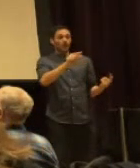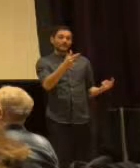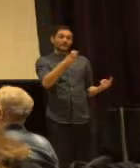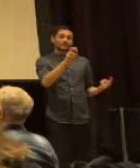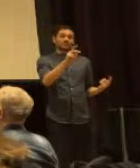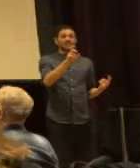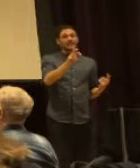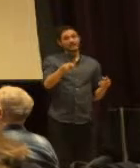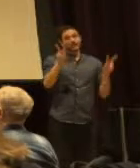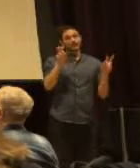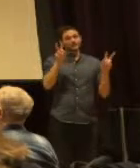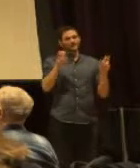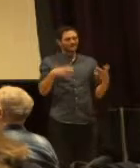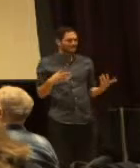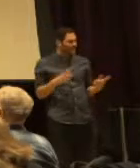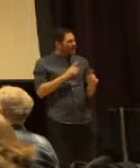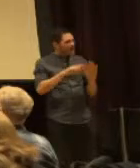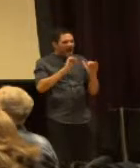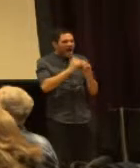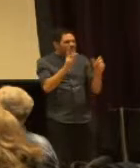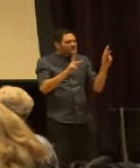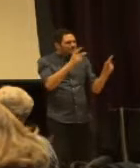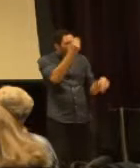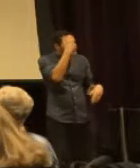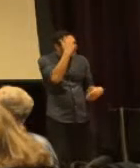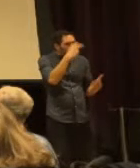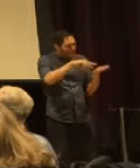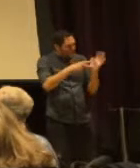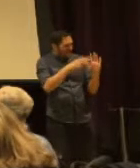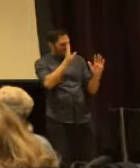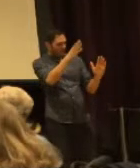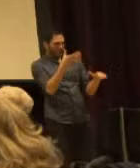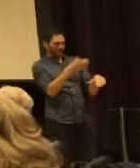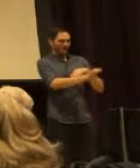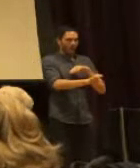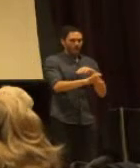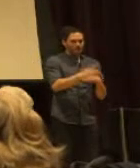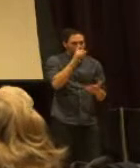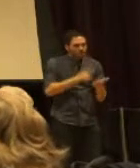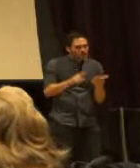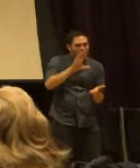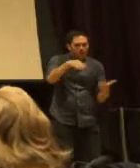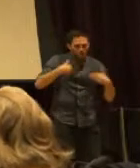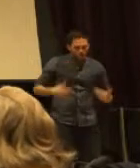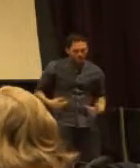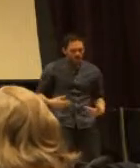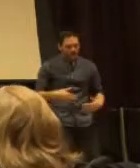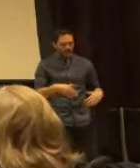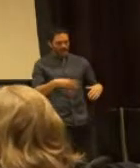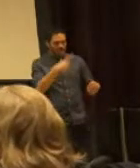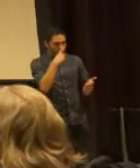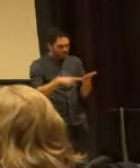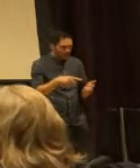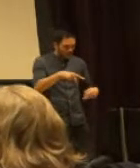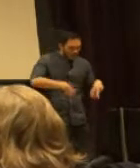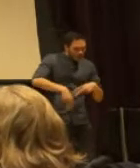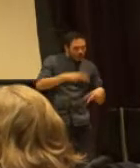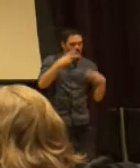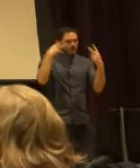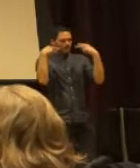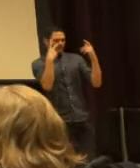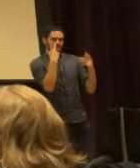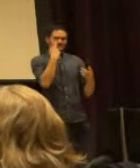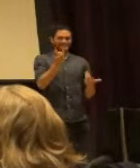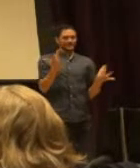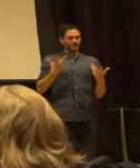I'm impersonating what? Are they going to enforce genitalia checks? Are they going to do this? Are they going to do that? Having these conversations is important, because